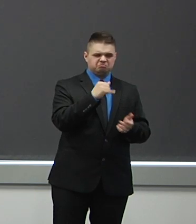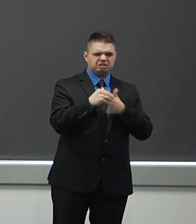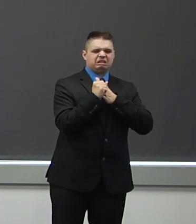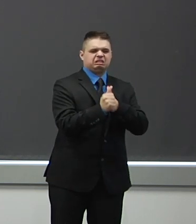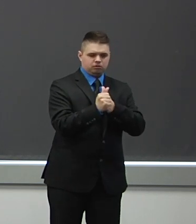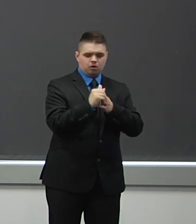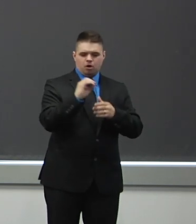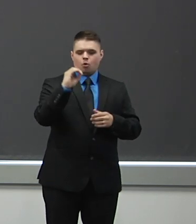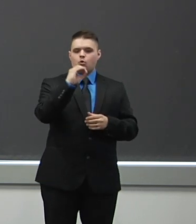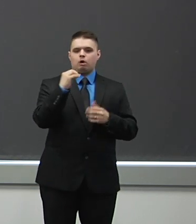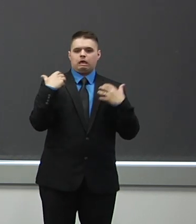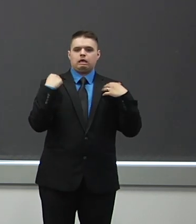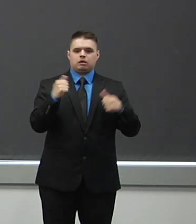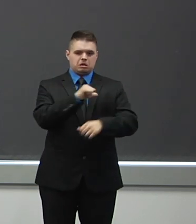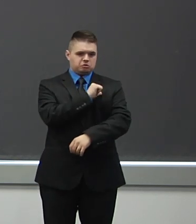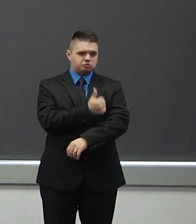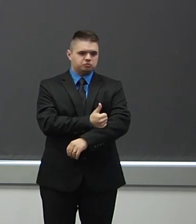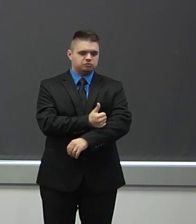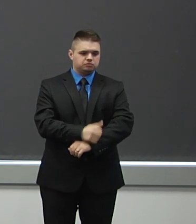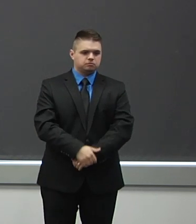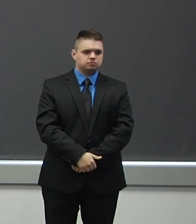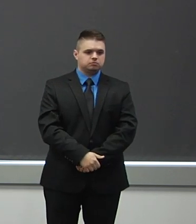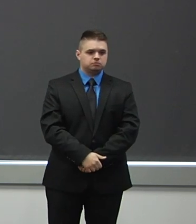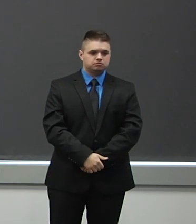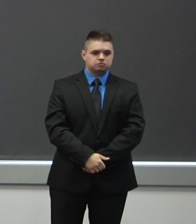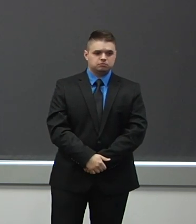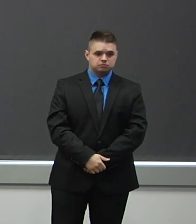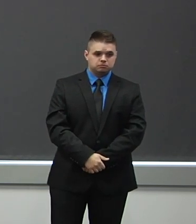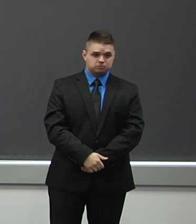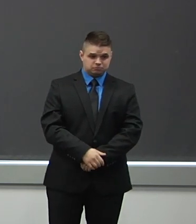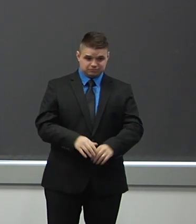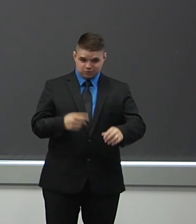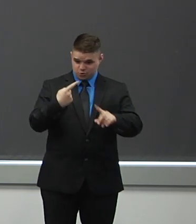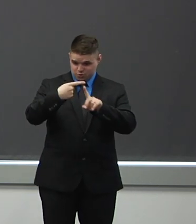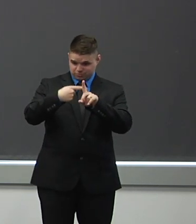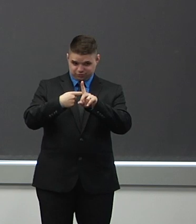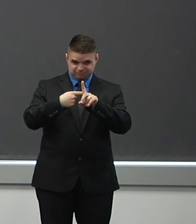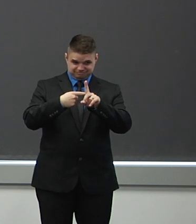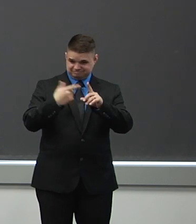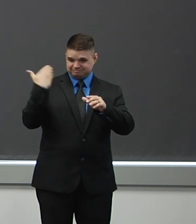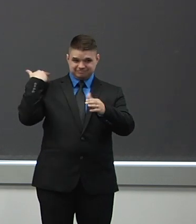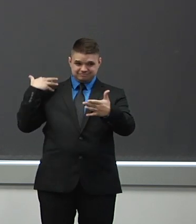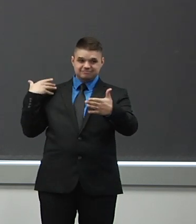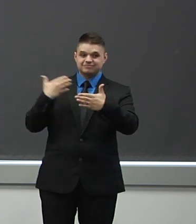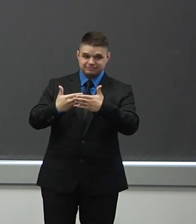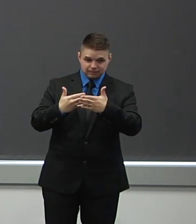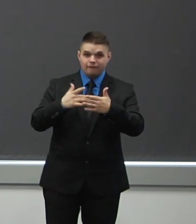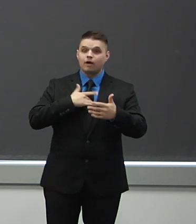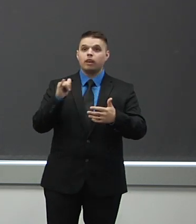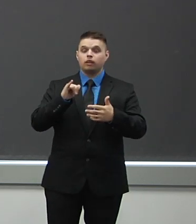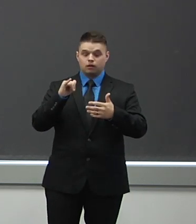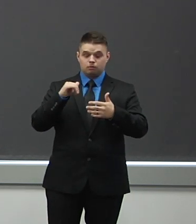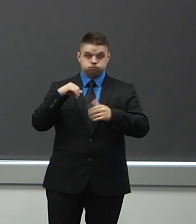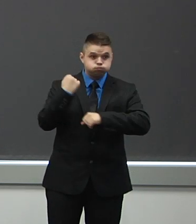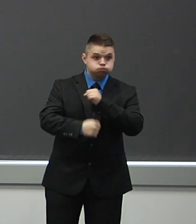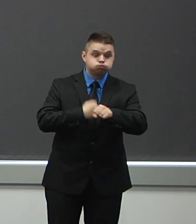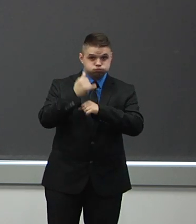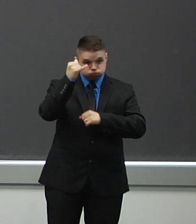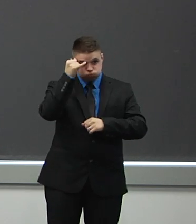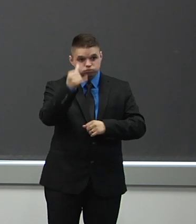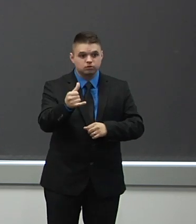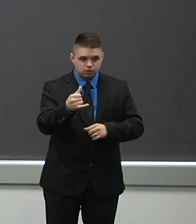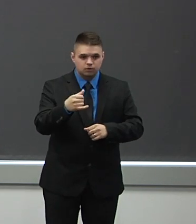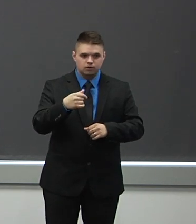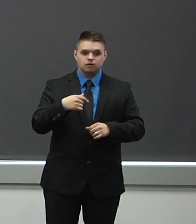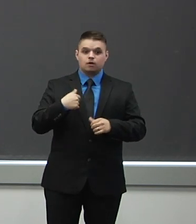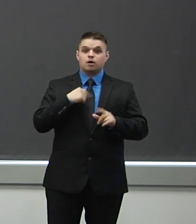wasn't even a full month ago, though I know it feels like years ago, that I ordered all Oregon schools to close